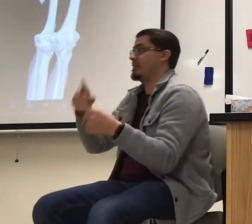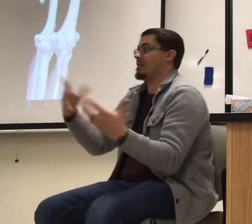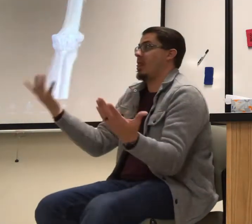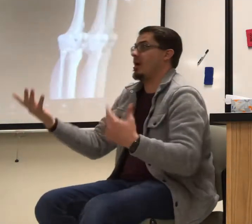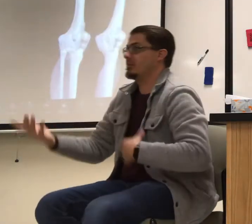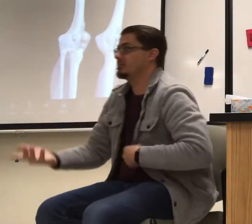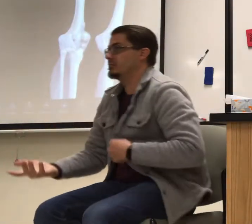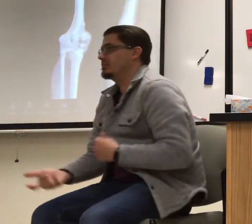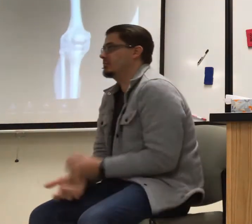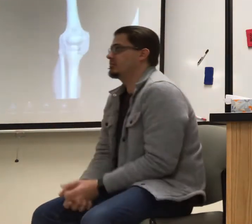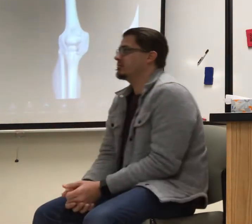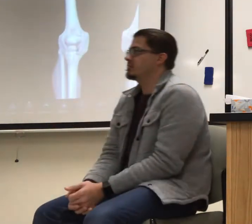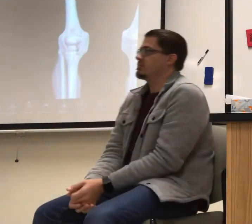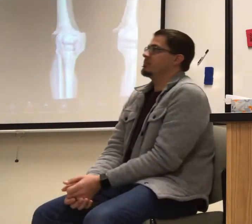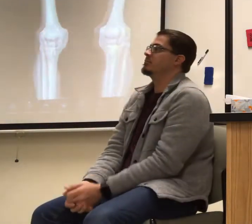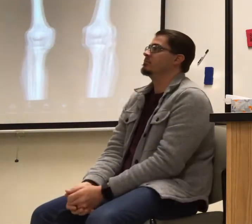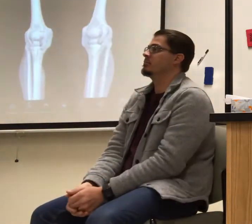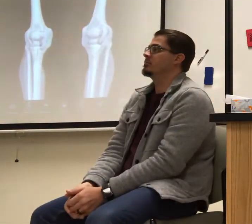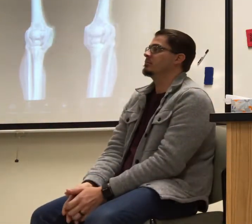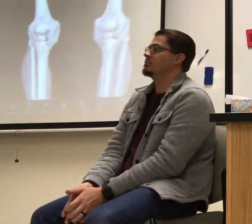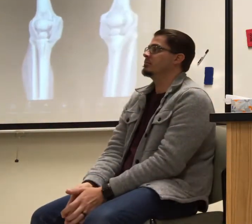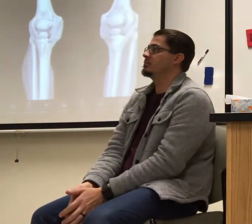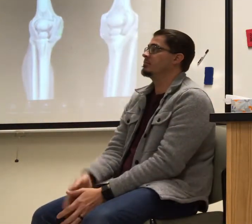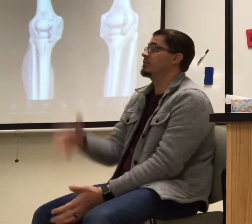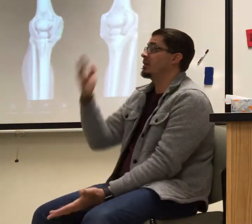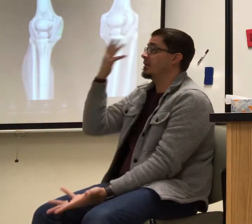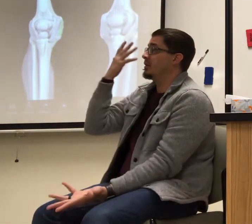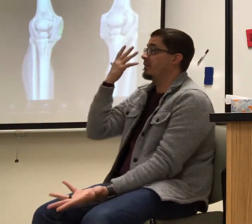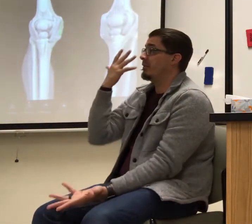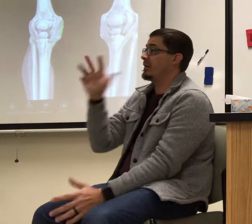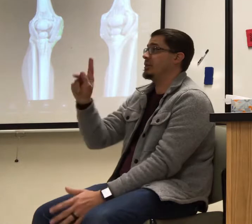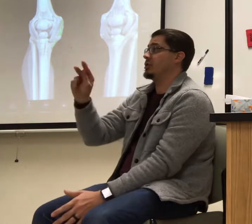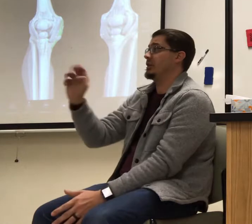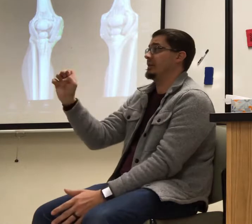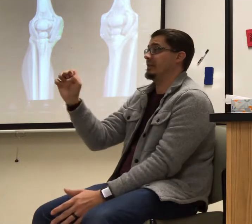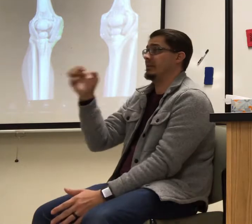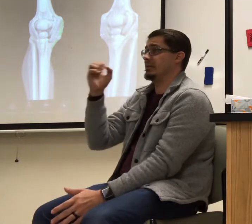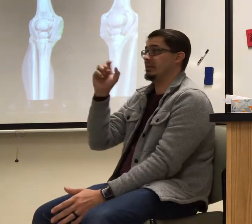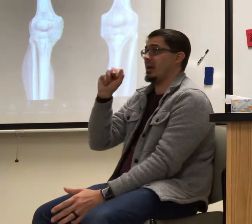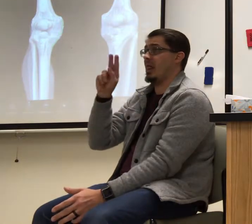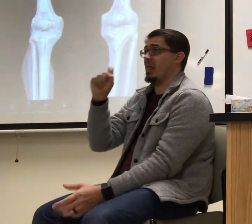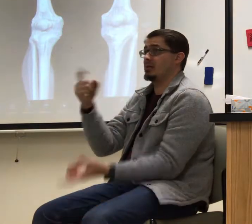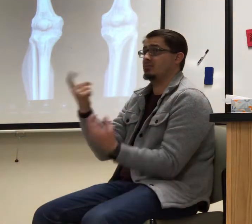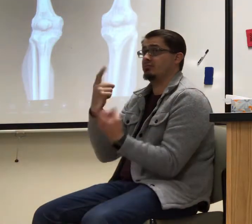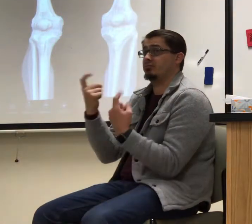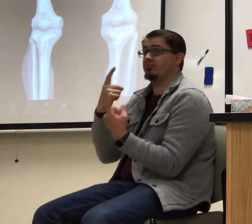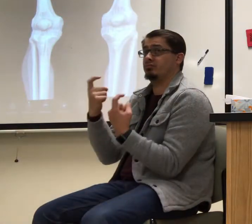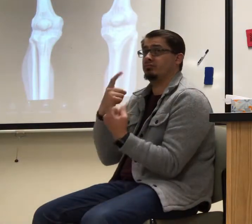about it in the textbooks. I'm done with the knee unless there's any questions.